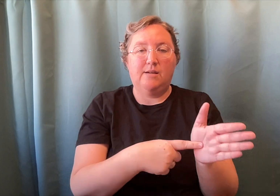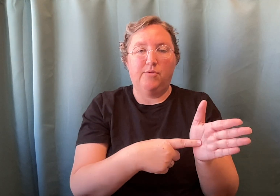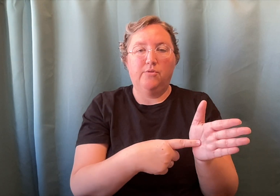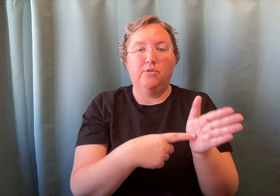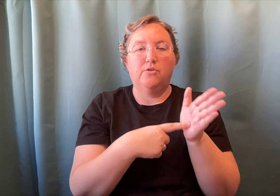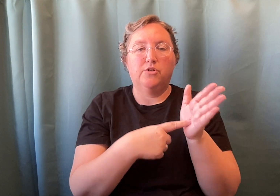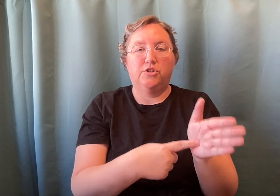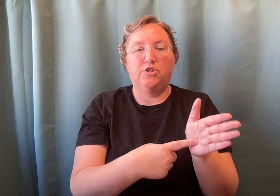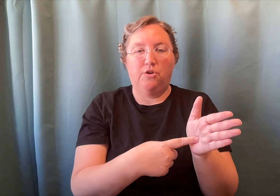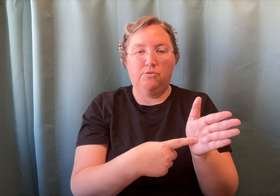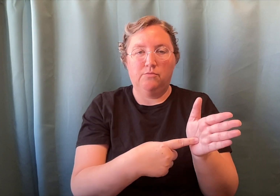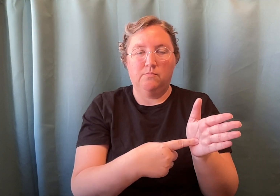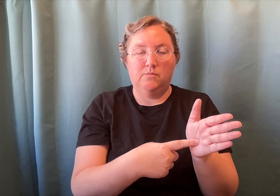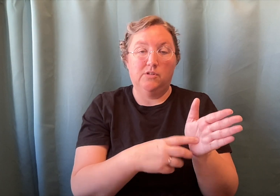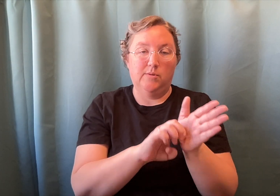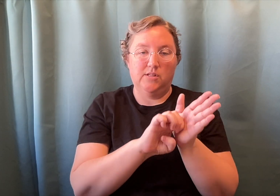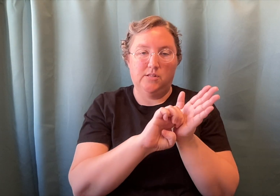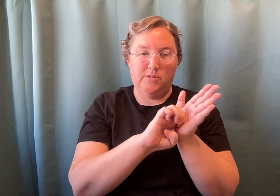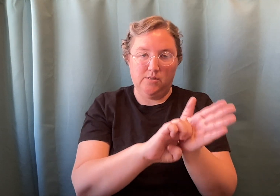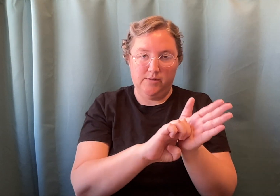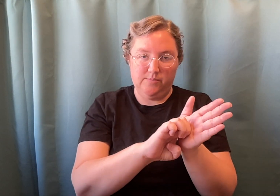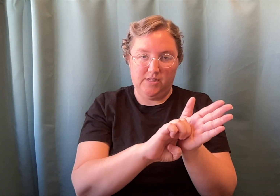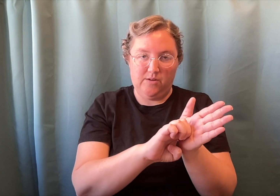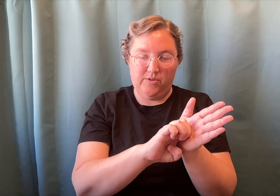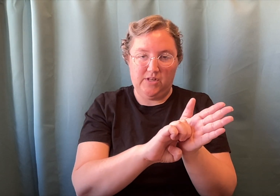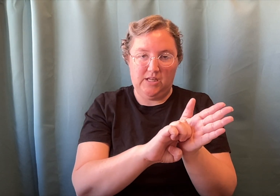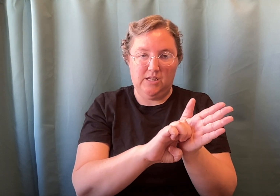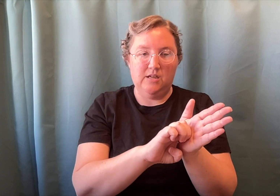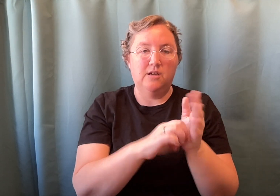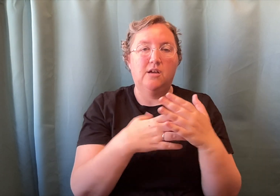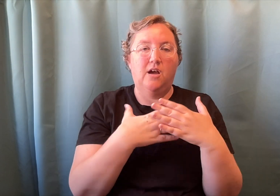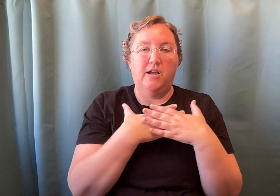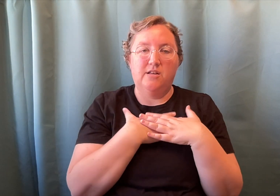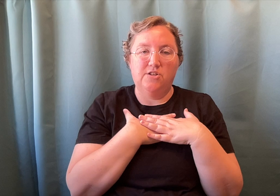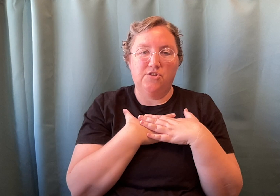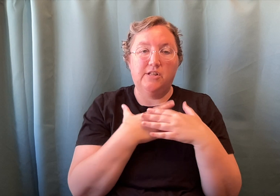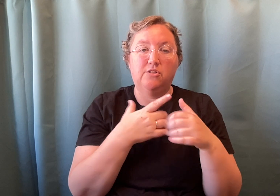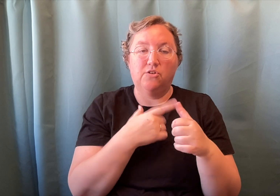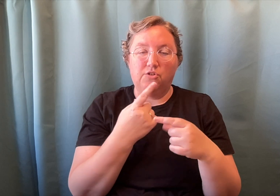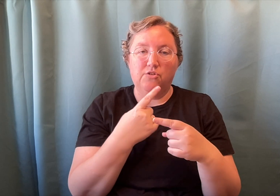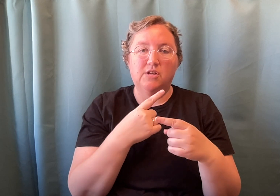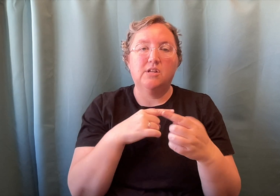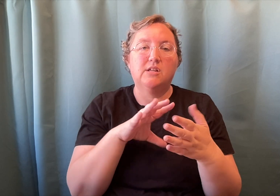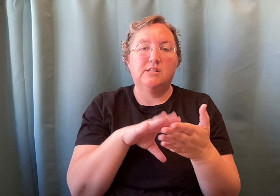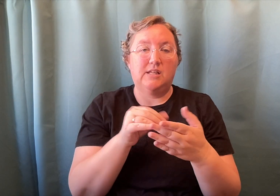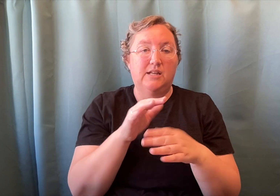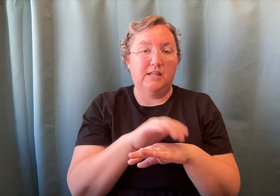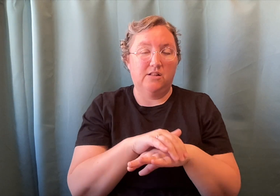Example, or to show. You might see me sometimes sign it with an E. I initially learned signed